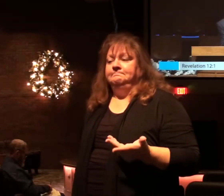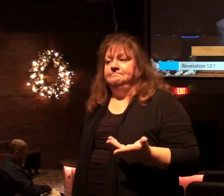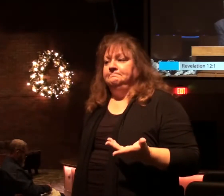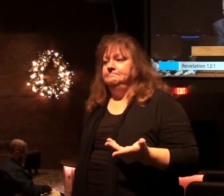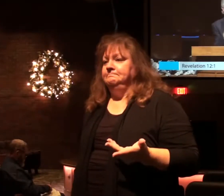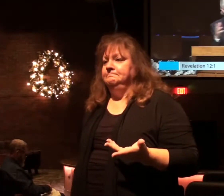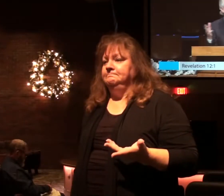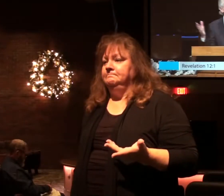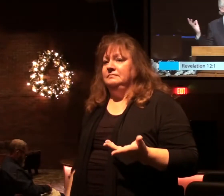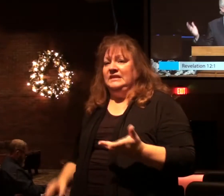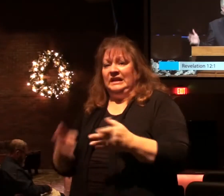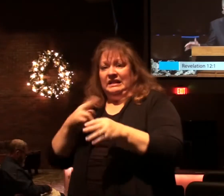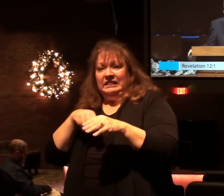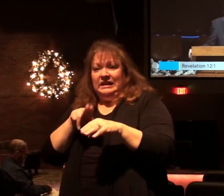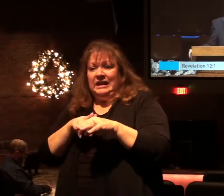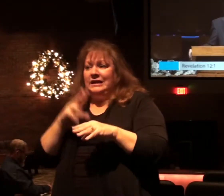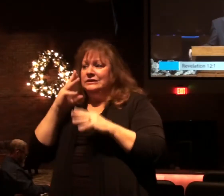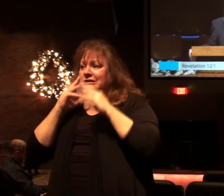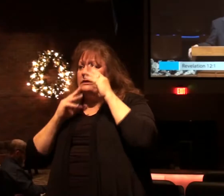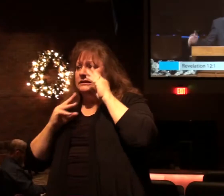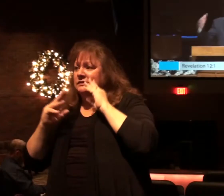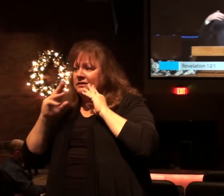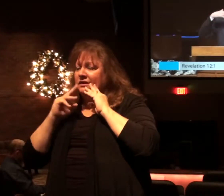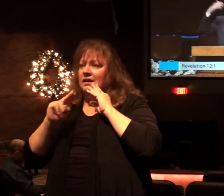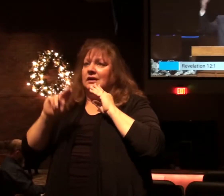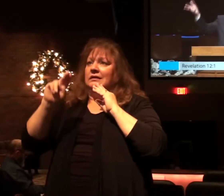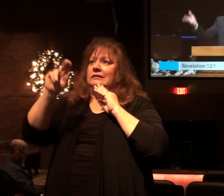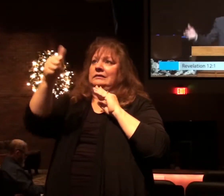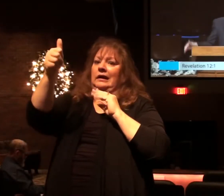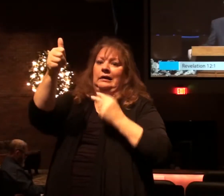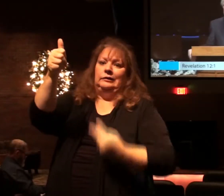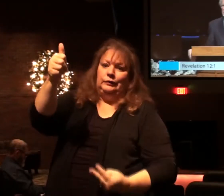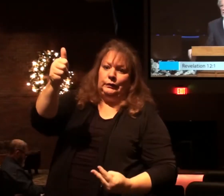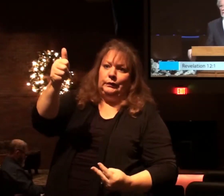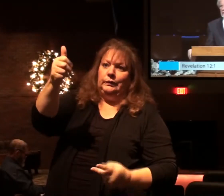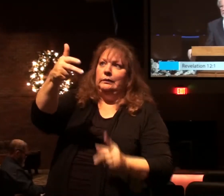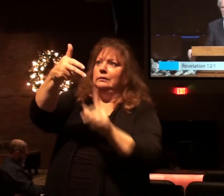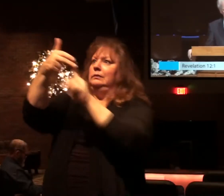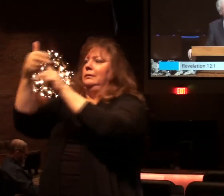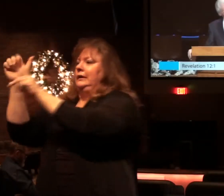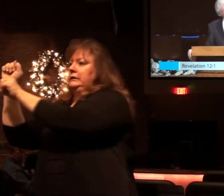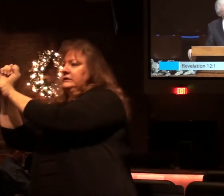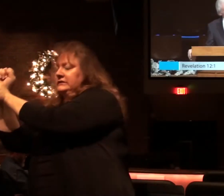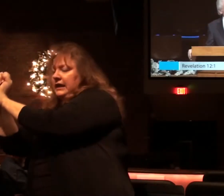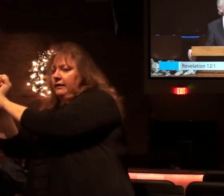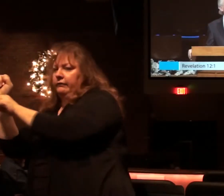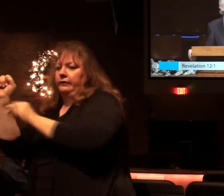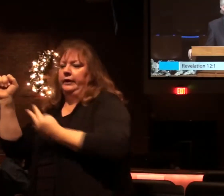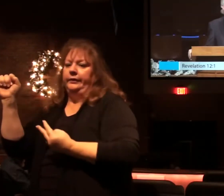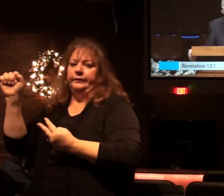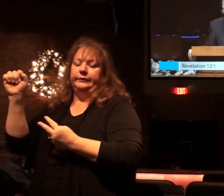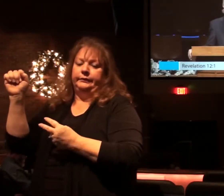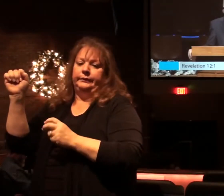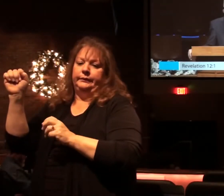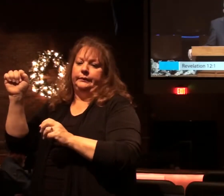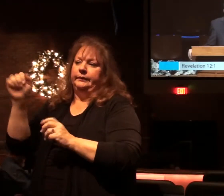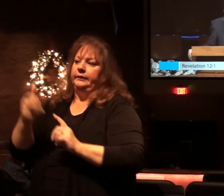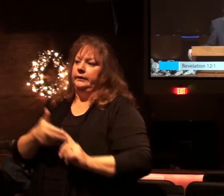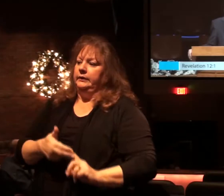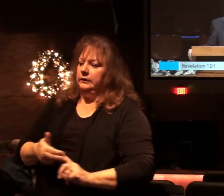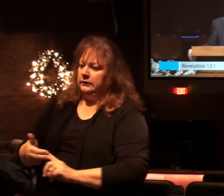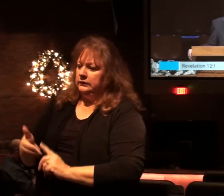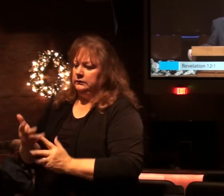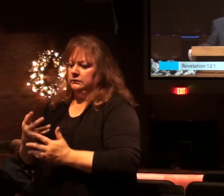The nation has gone through what? The northern 10 tribes were carried off by the Assyrians. The southern 2 tribes carried off by